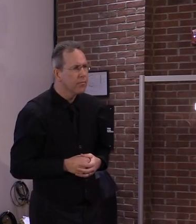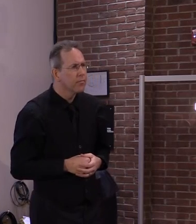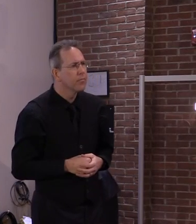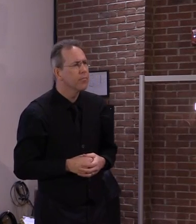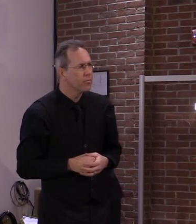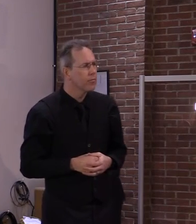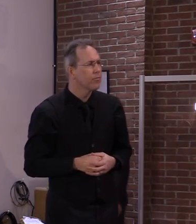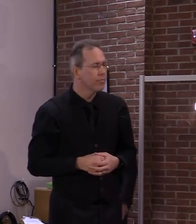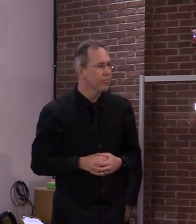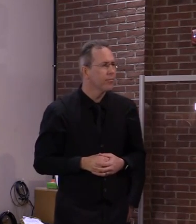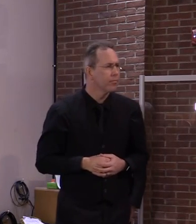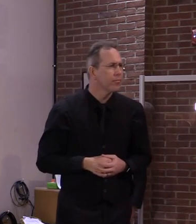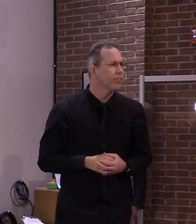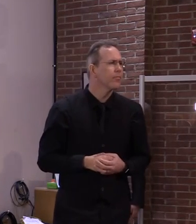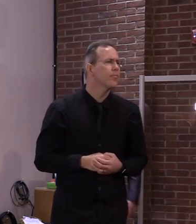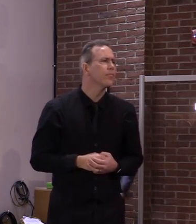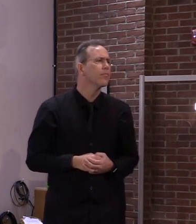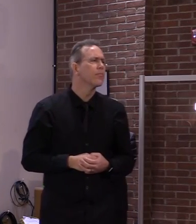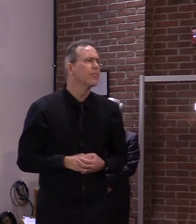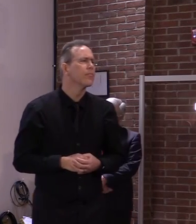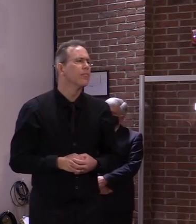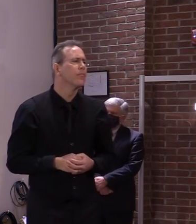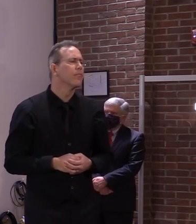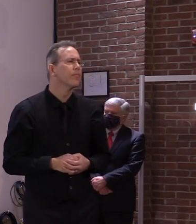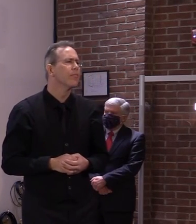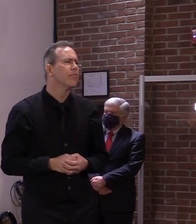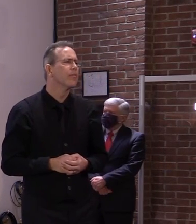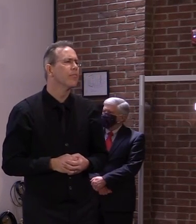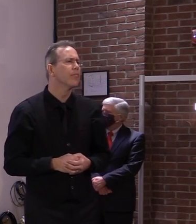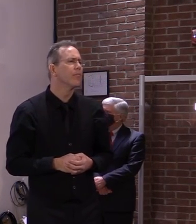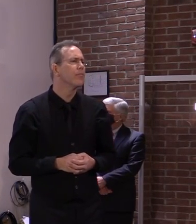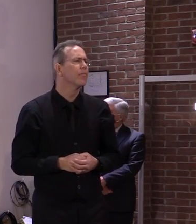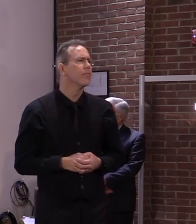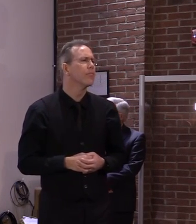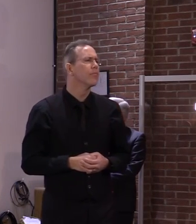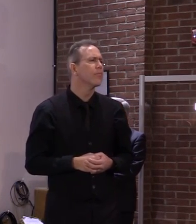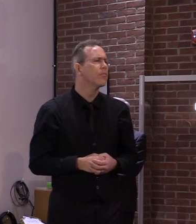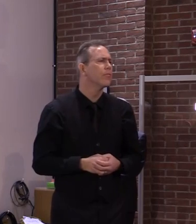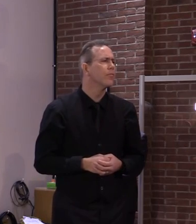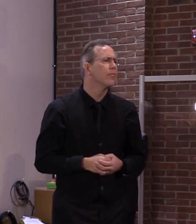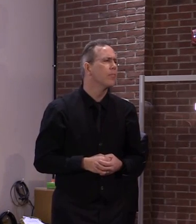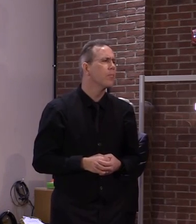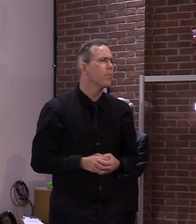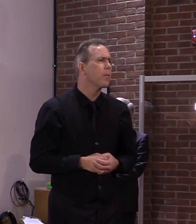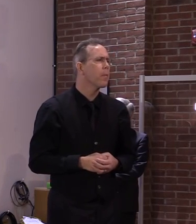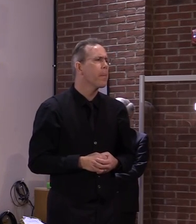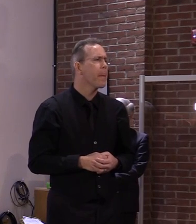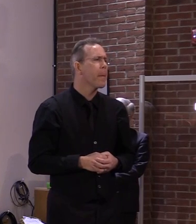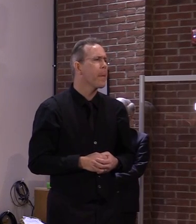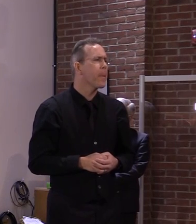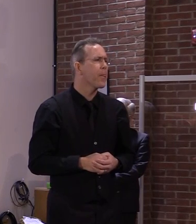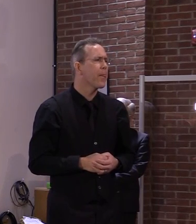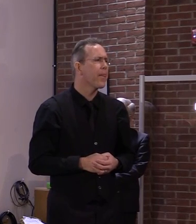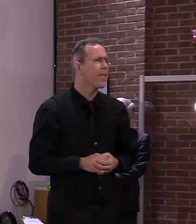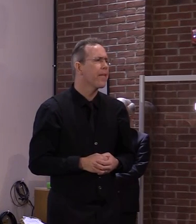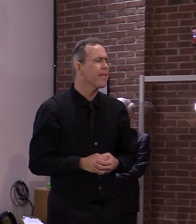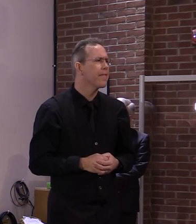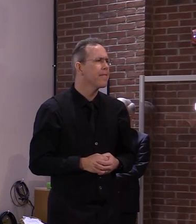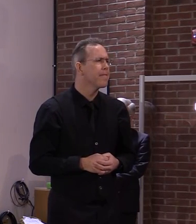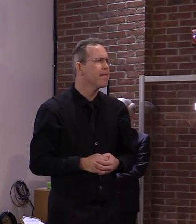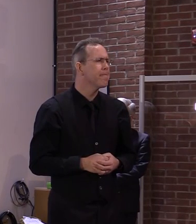As you know, Governor, last week news broke in Franklin County that USCIS would not